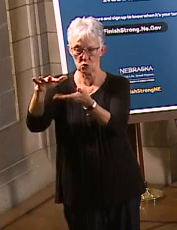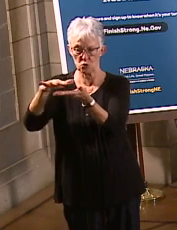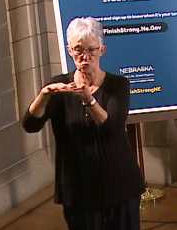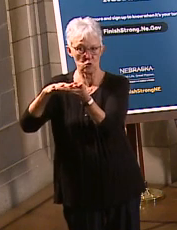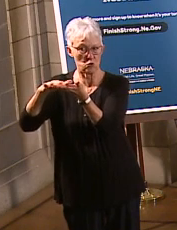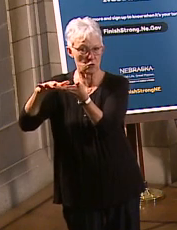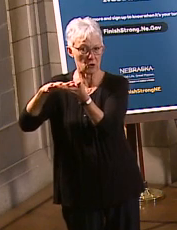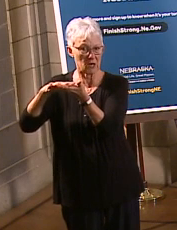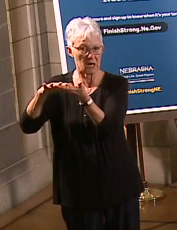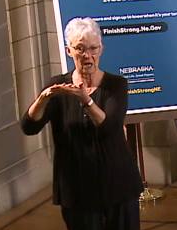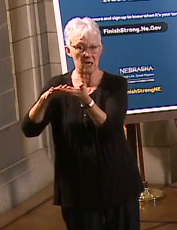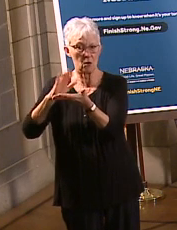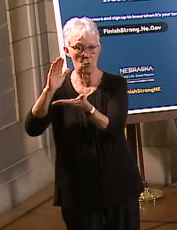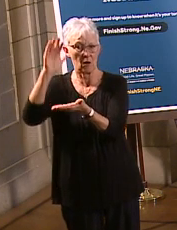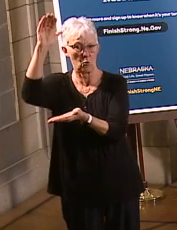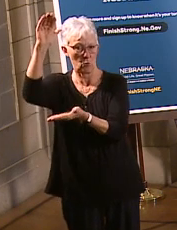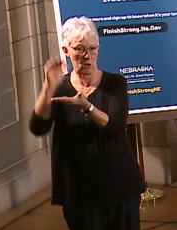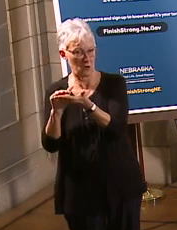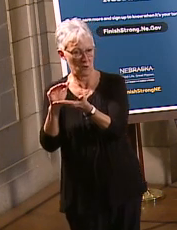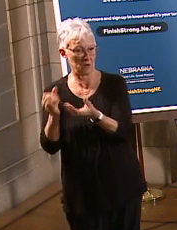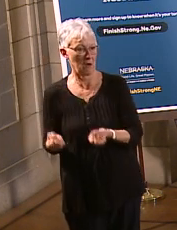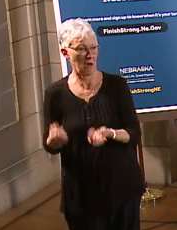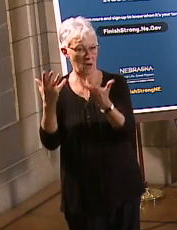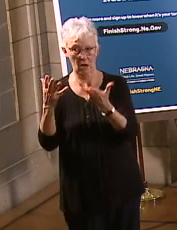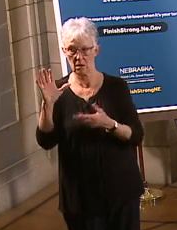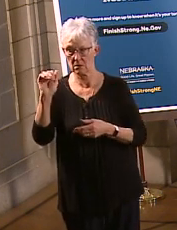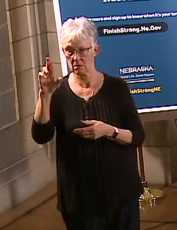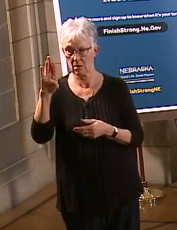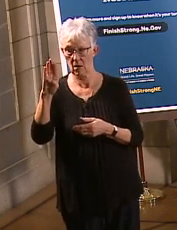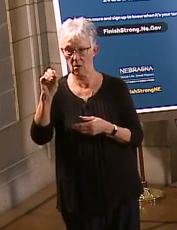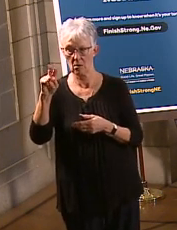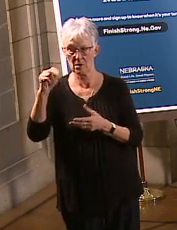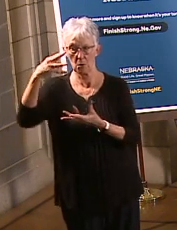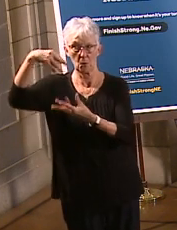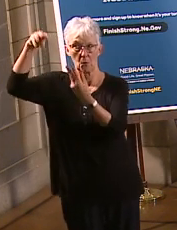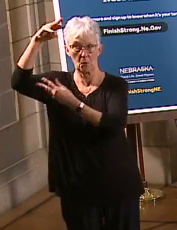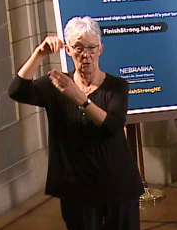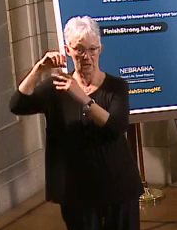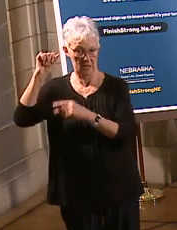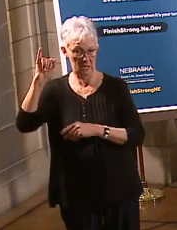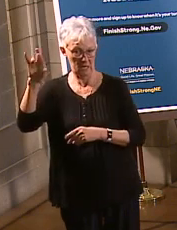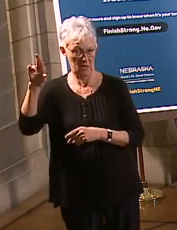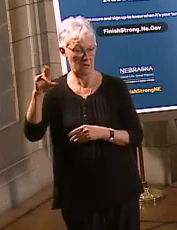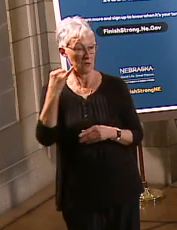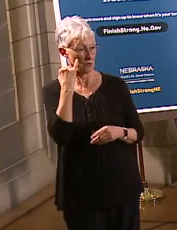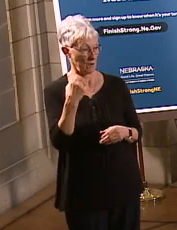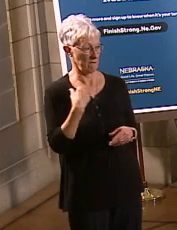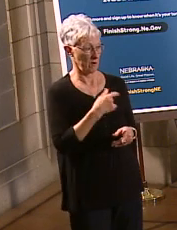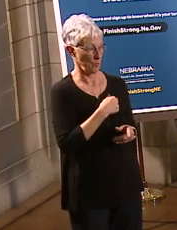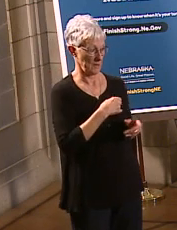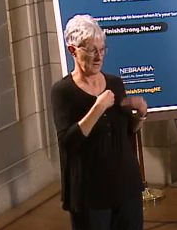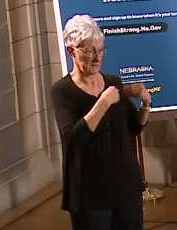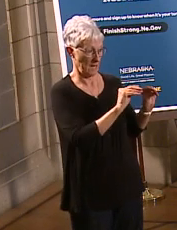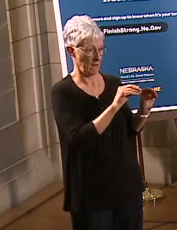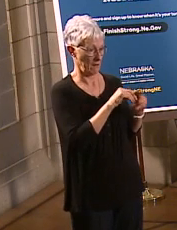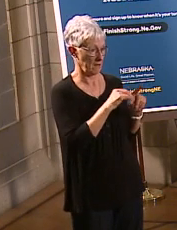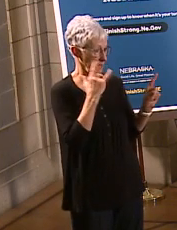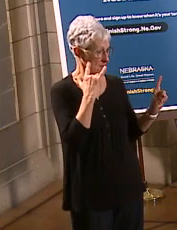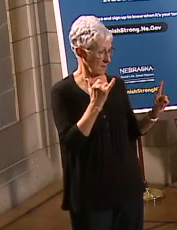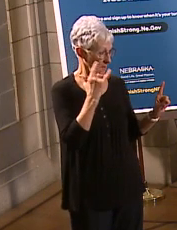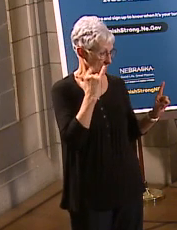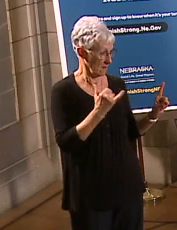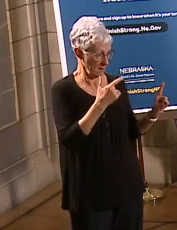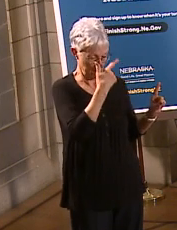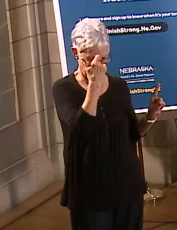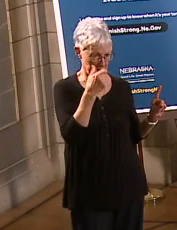carbon score of that ethanol, so that when we sell into a market, say like California, it increases the price of that ethanol because it's a